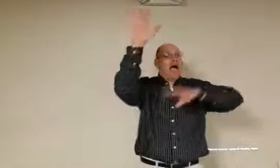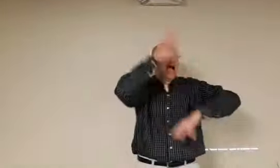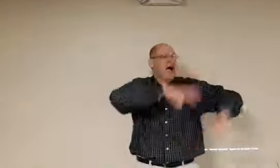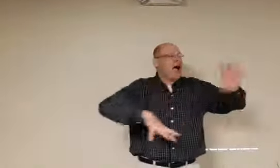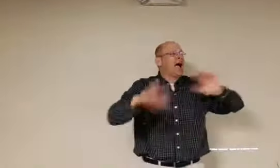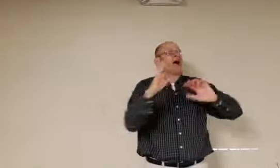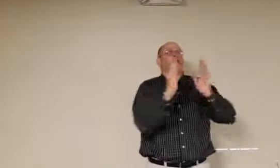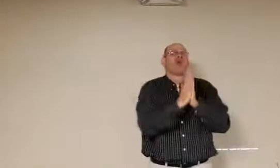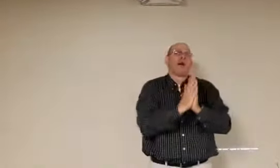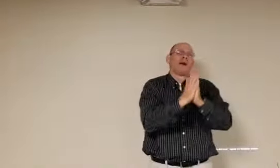and took over.